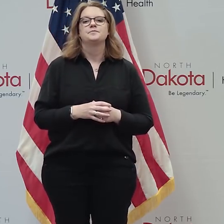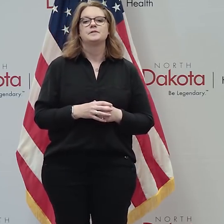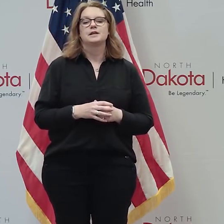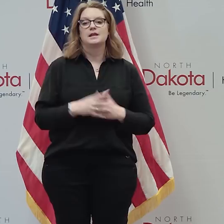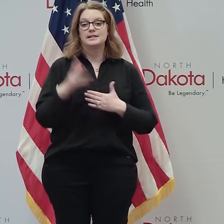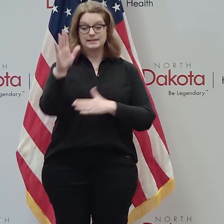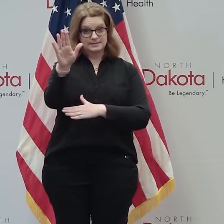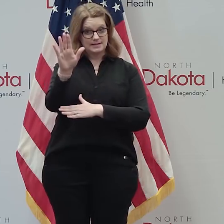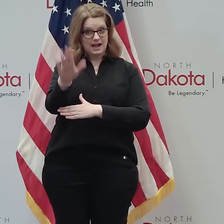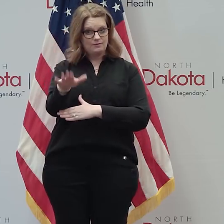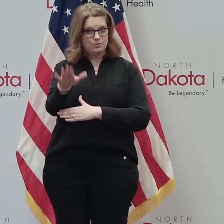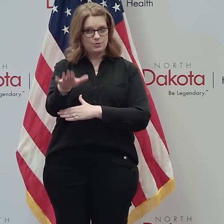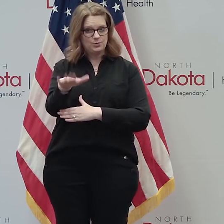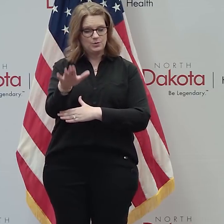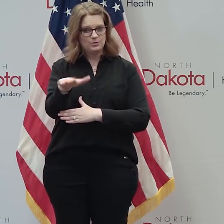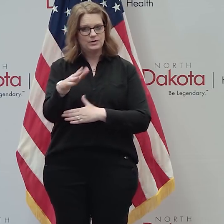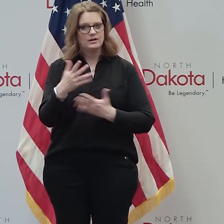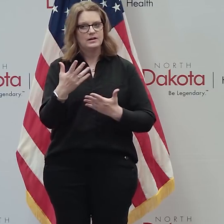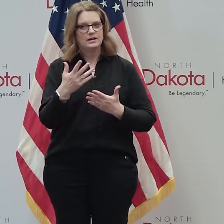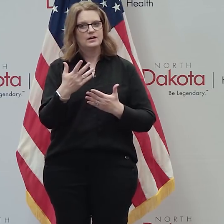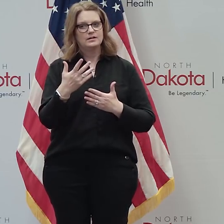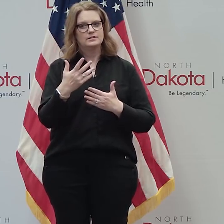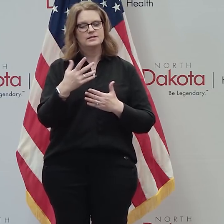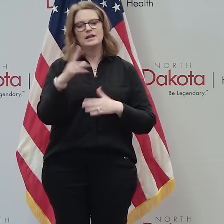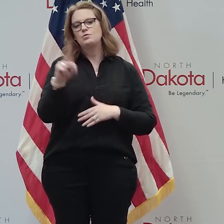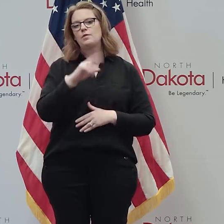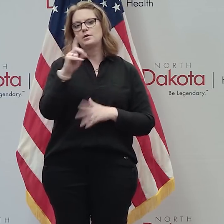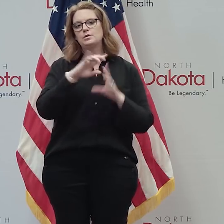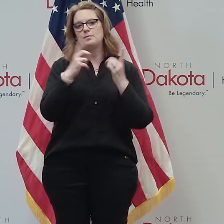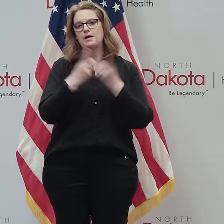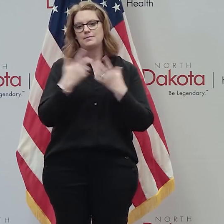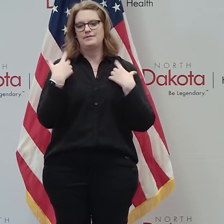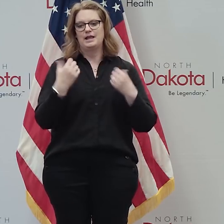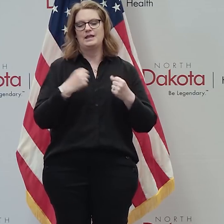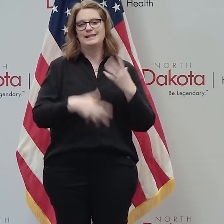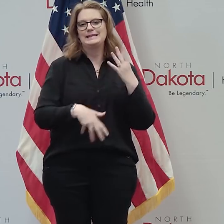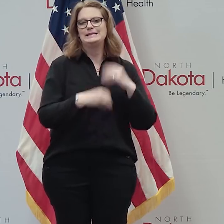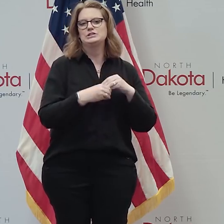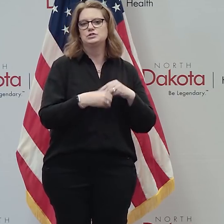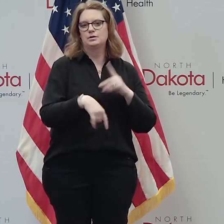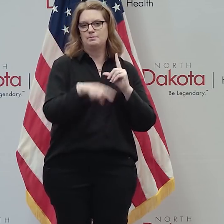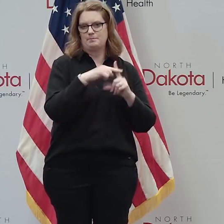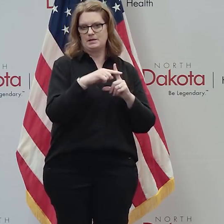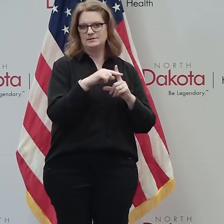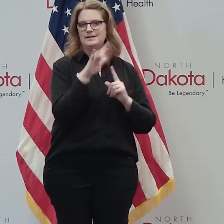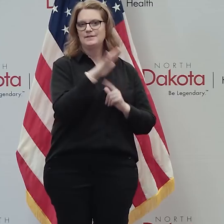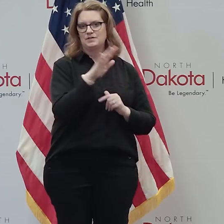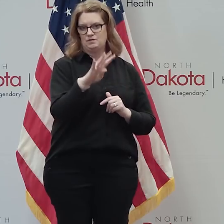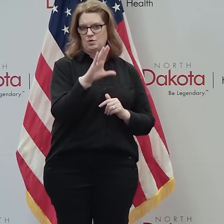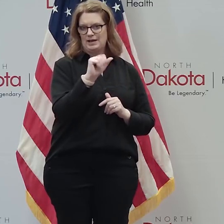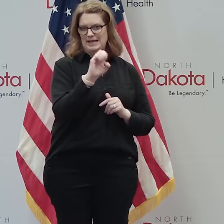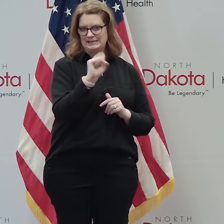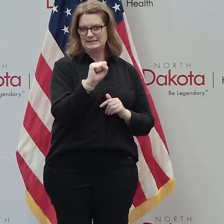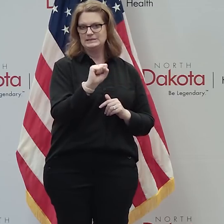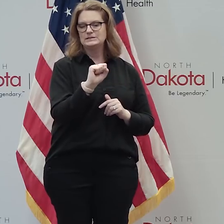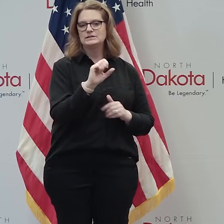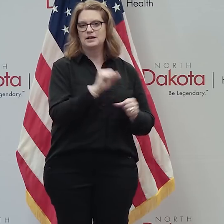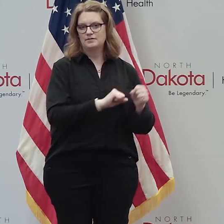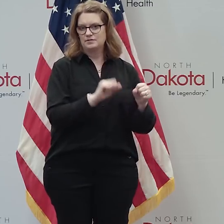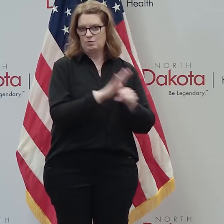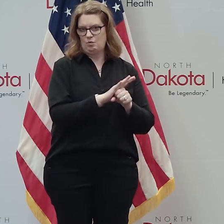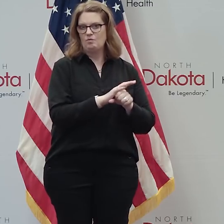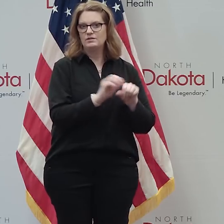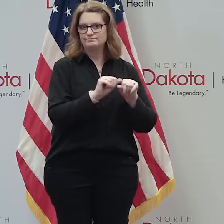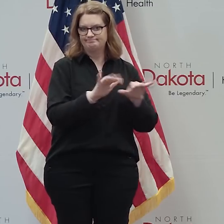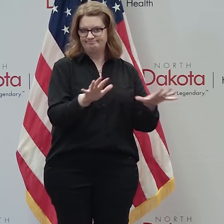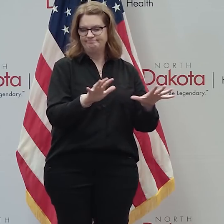This afternoon, or earlier today, the North Dakota Department of Health confirmed 54 additional cases of the novel coronavirus